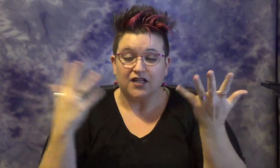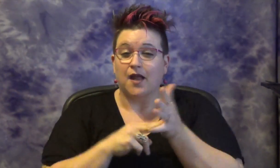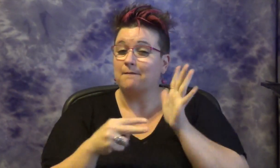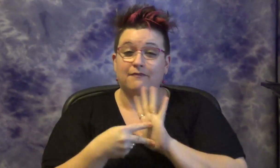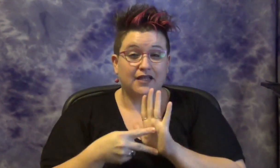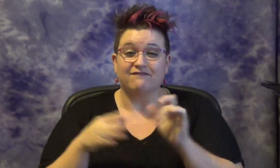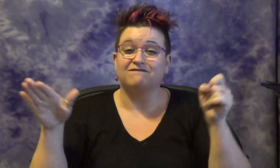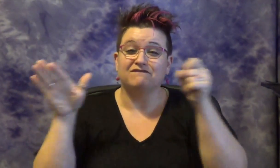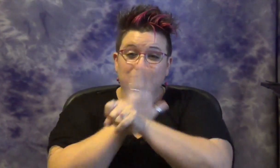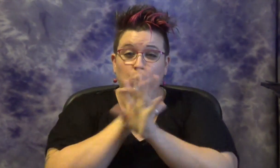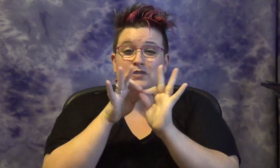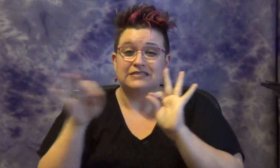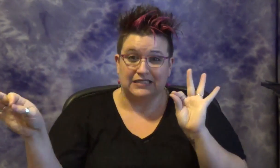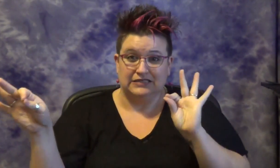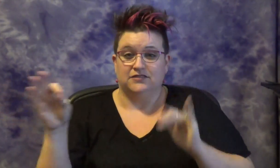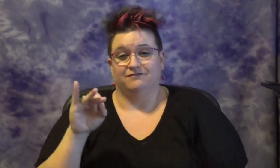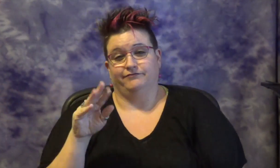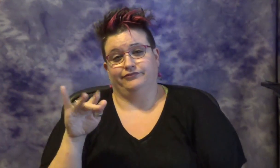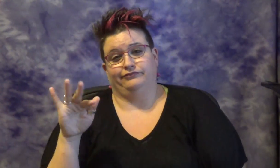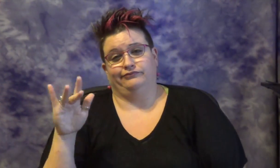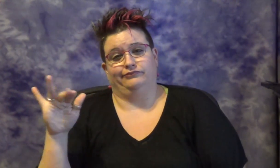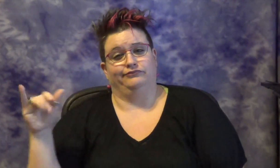spelled everything, every single word.